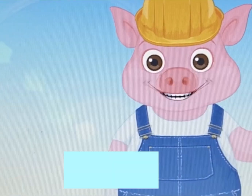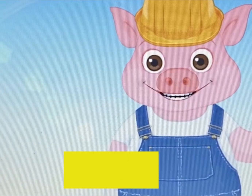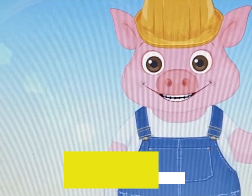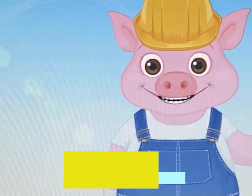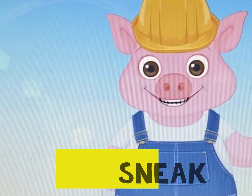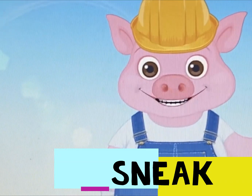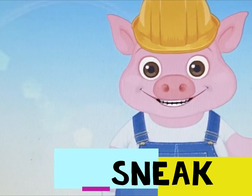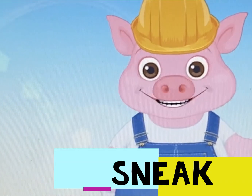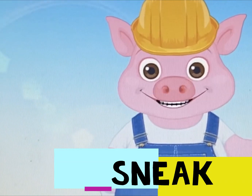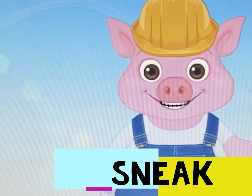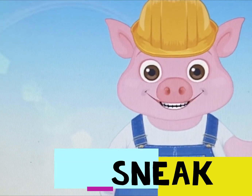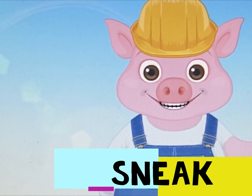Sneak.